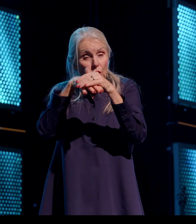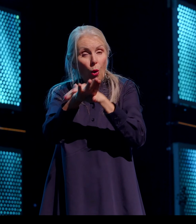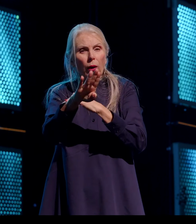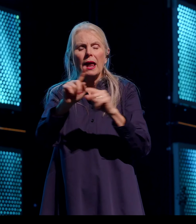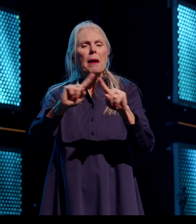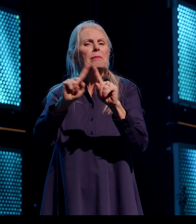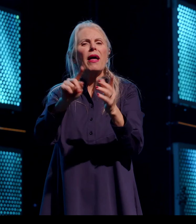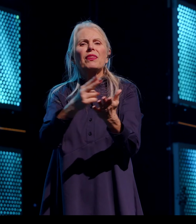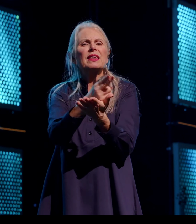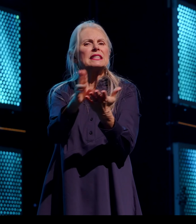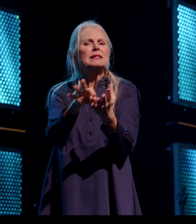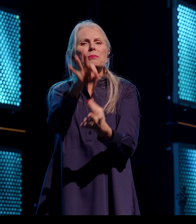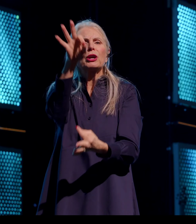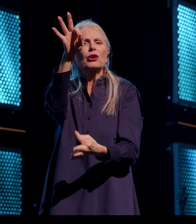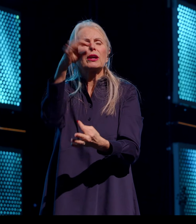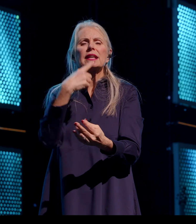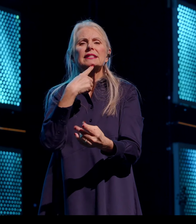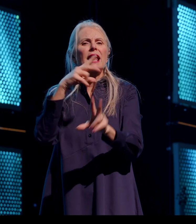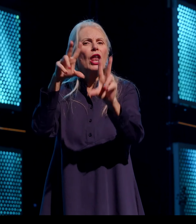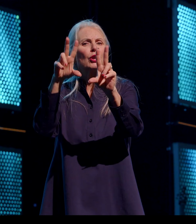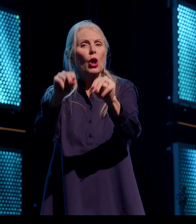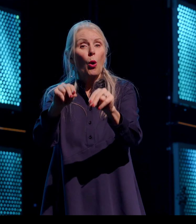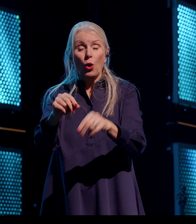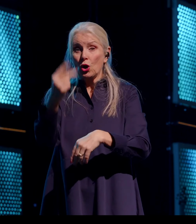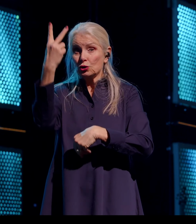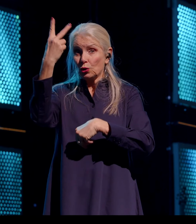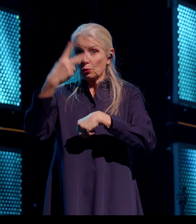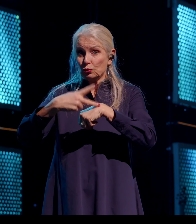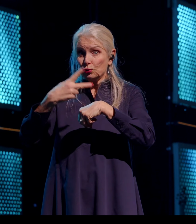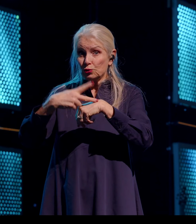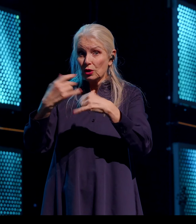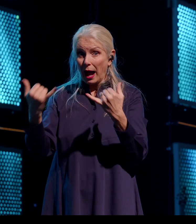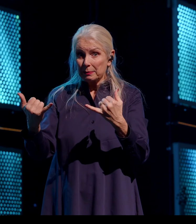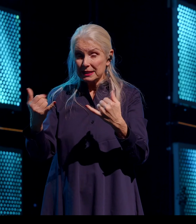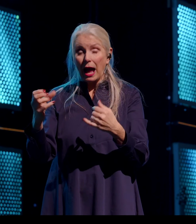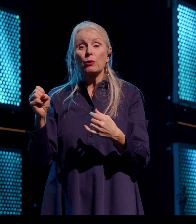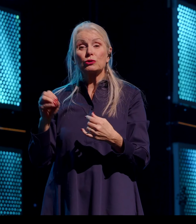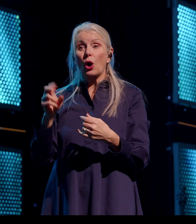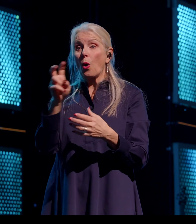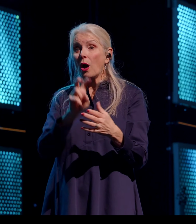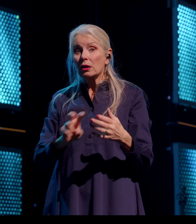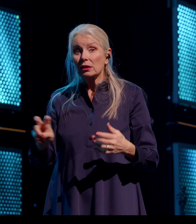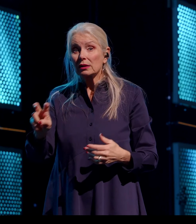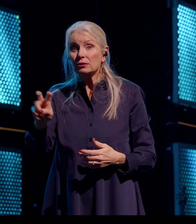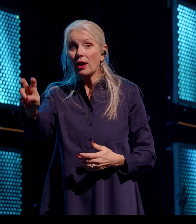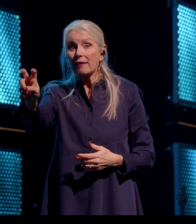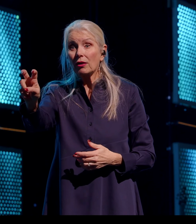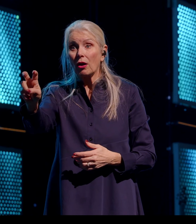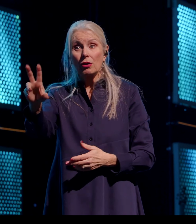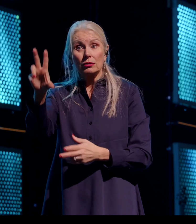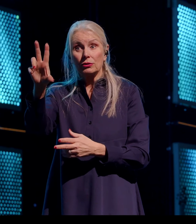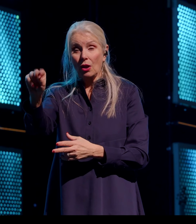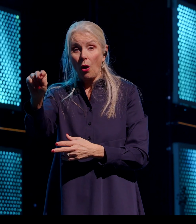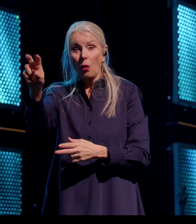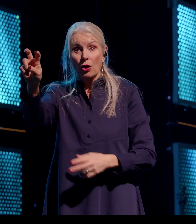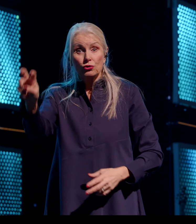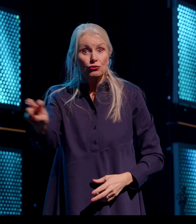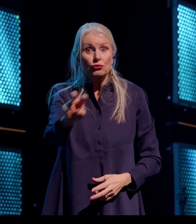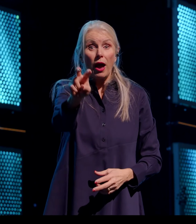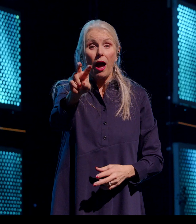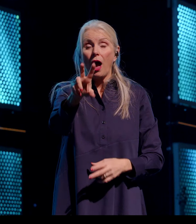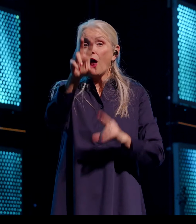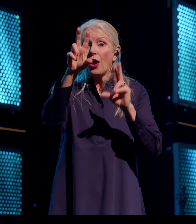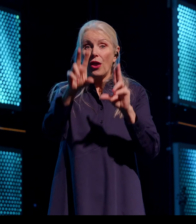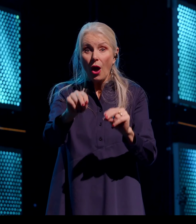Spirit of Jesus did not allow them. So the second time now. So at some point on their journey, They made plans to go to Bithynia to tell people about